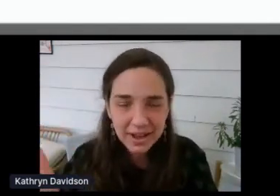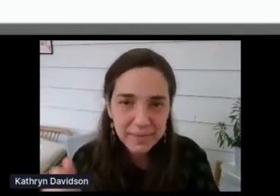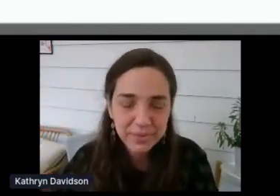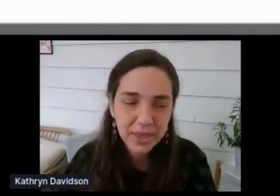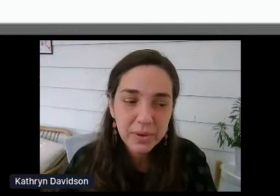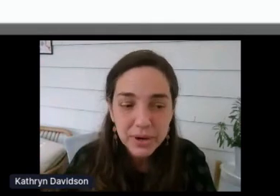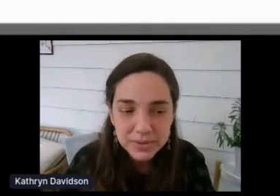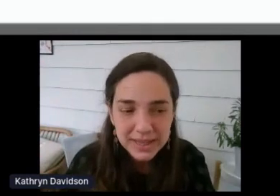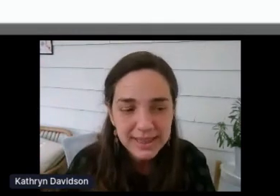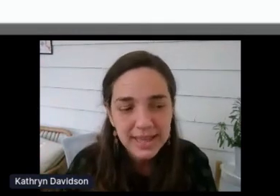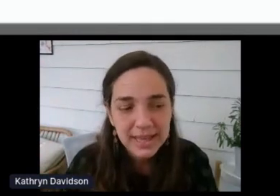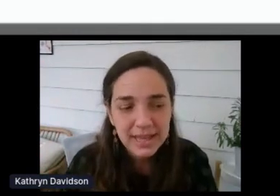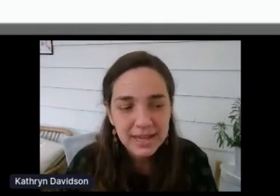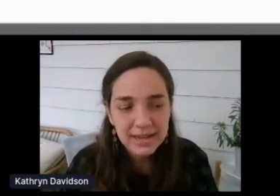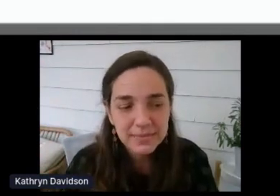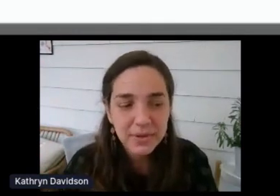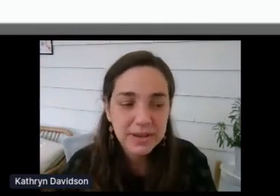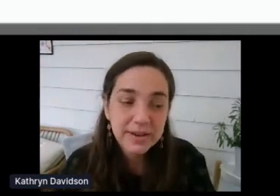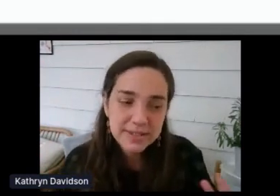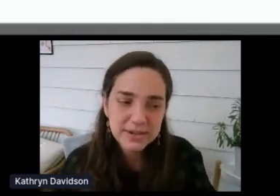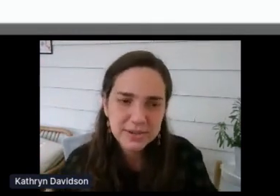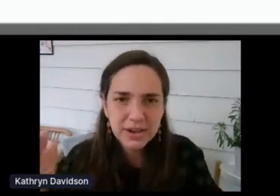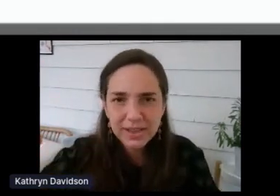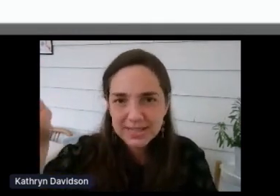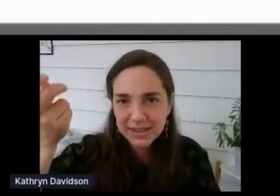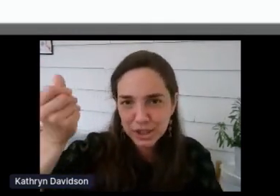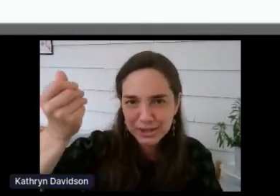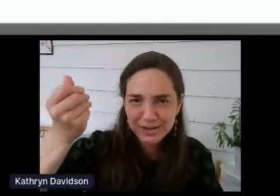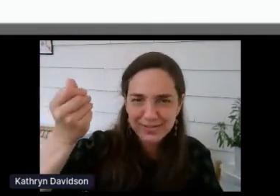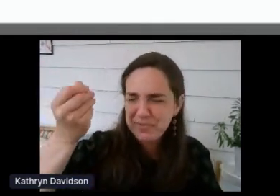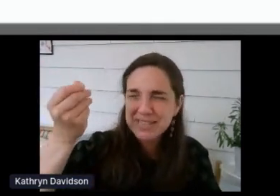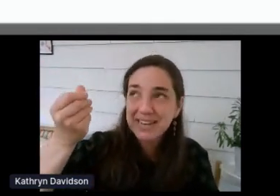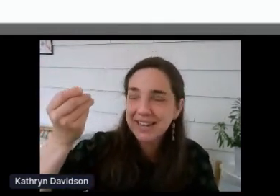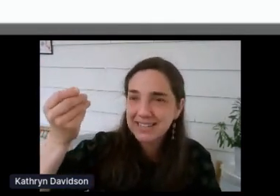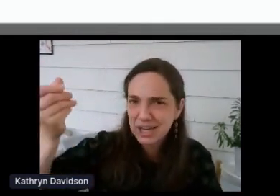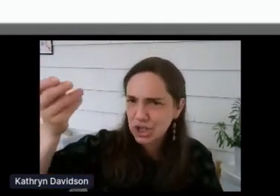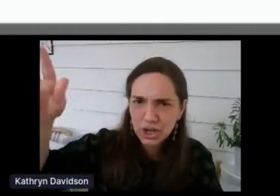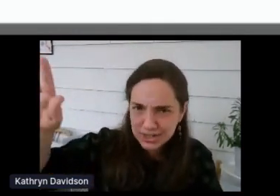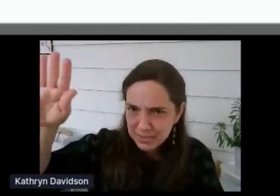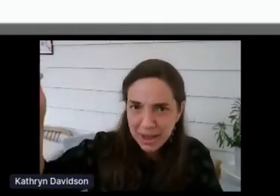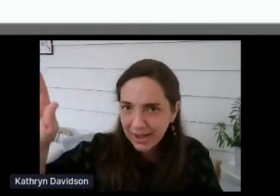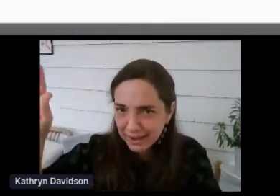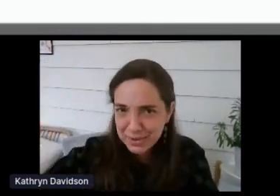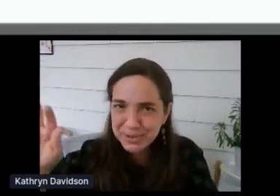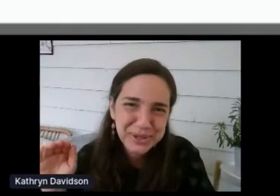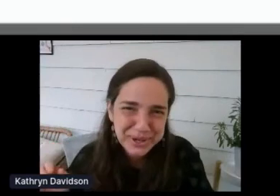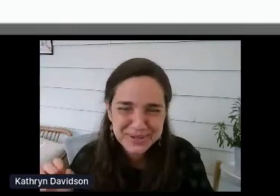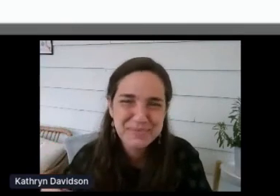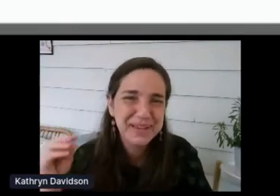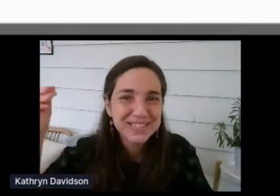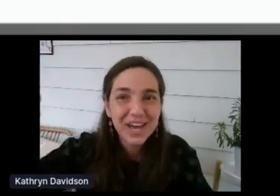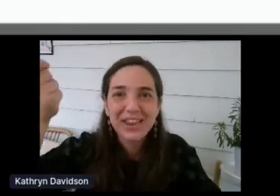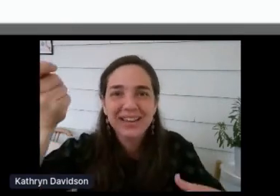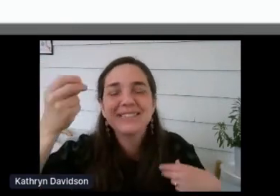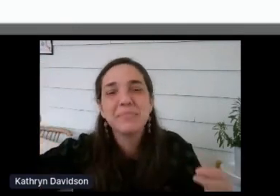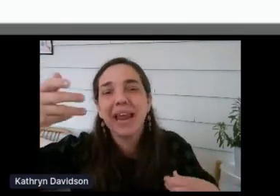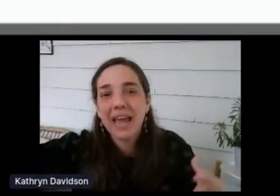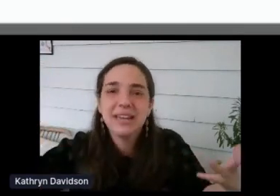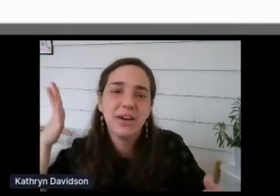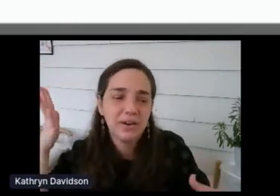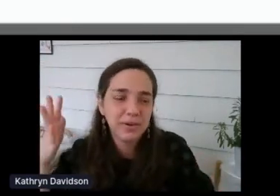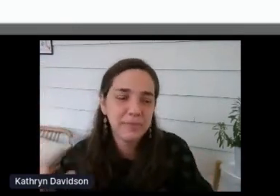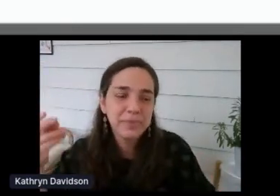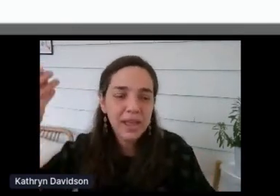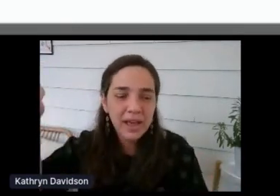everybody that we worked with, all the native signers are like, oh, that's like if it means anything, it's like a dog is up high on a building or something. It doesn't mean